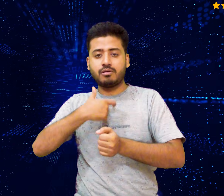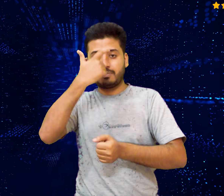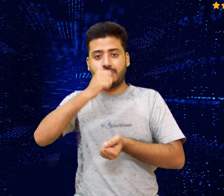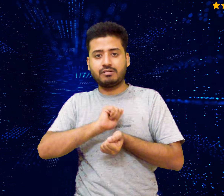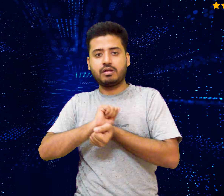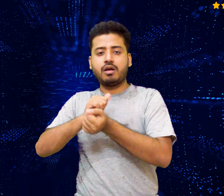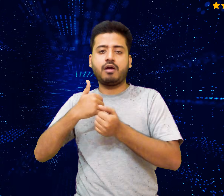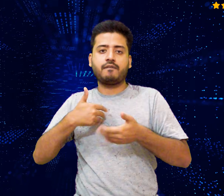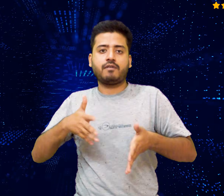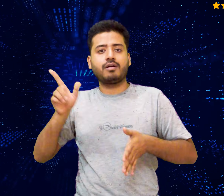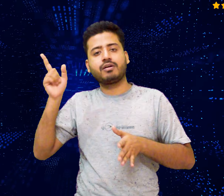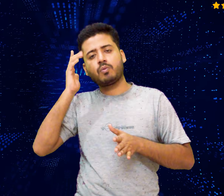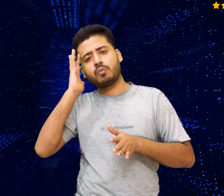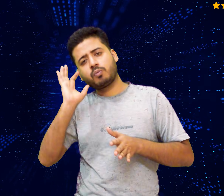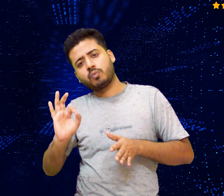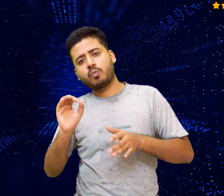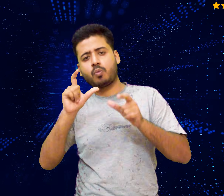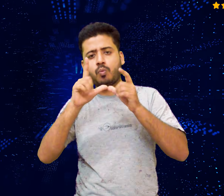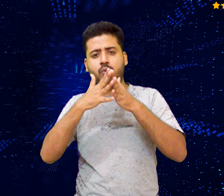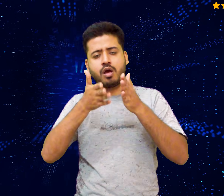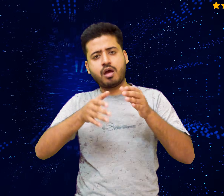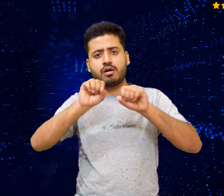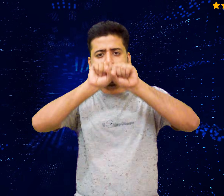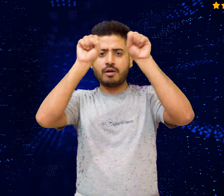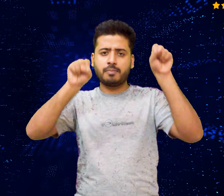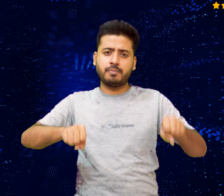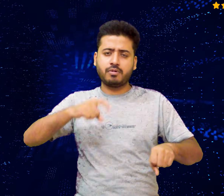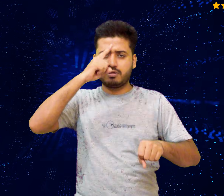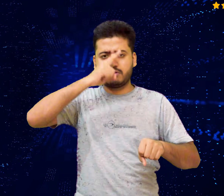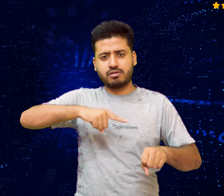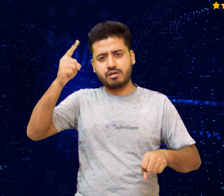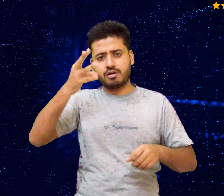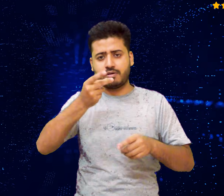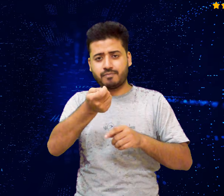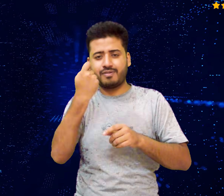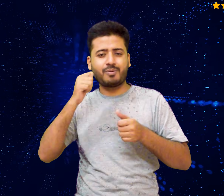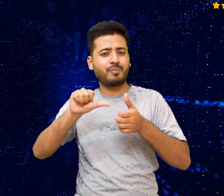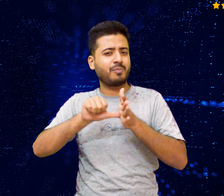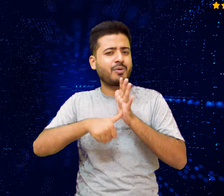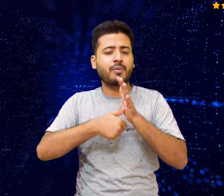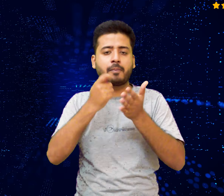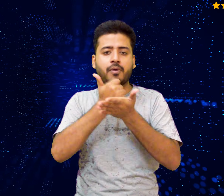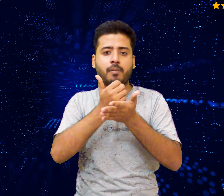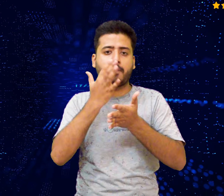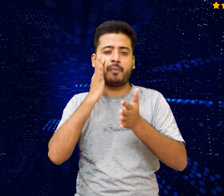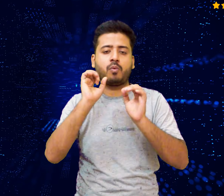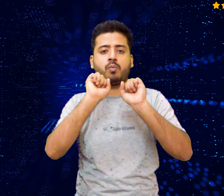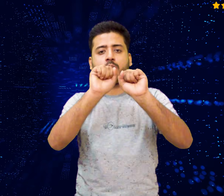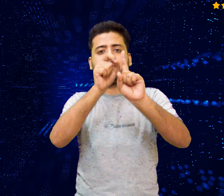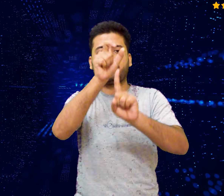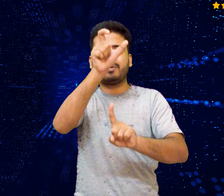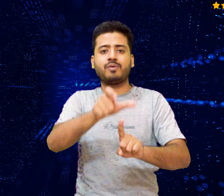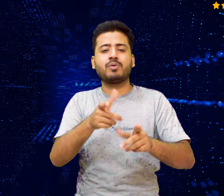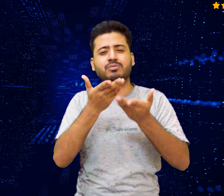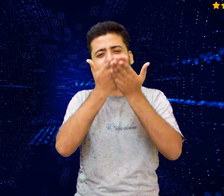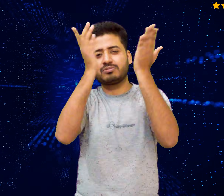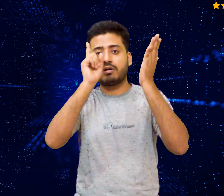SIM swapping. These scams often come in the form of emails, text messages, or phone calls claiming to be from your mobile